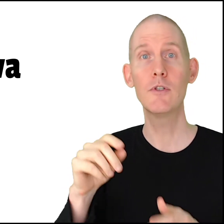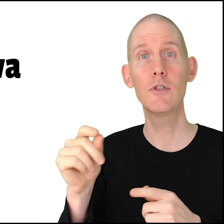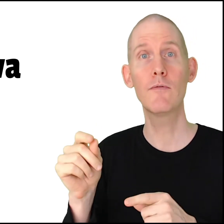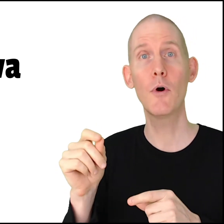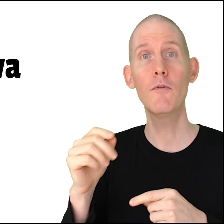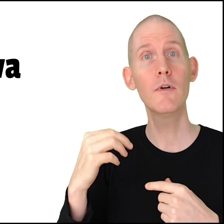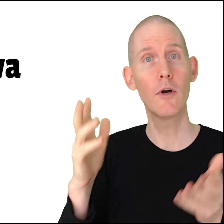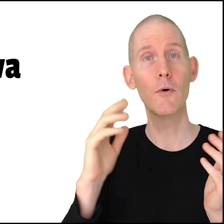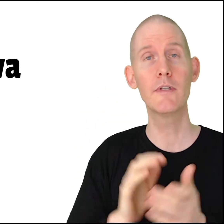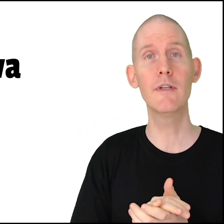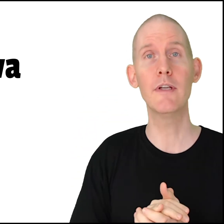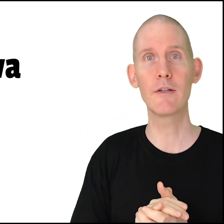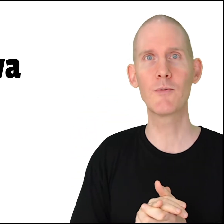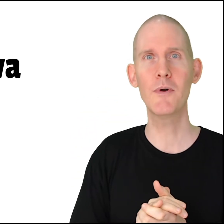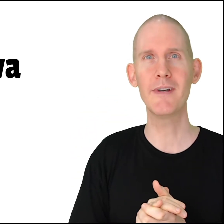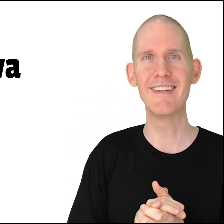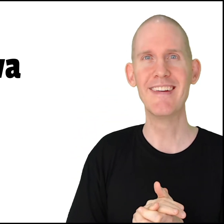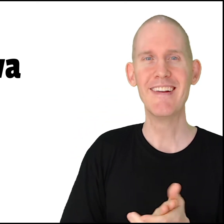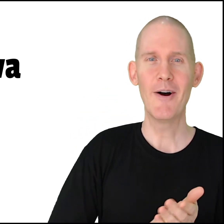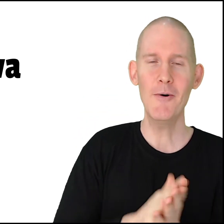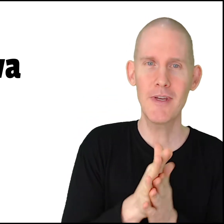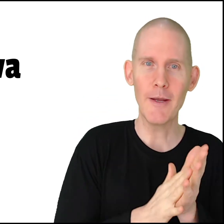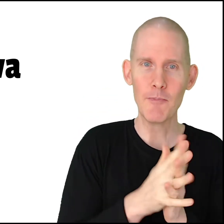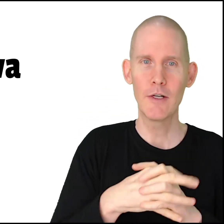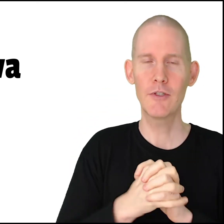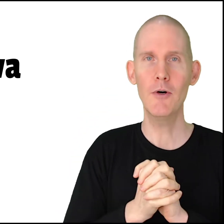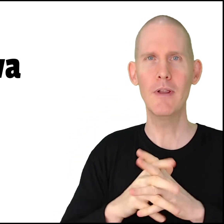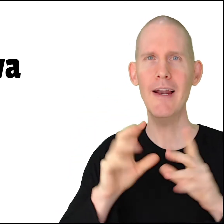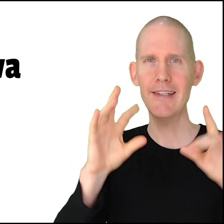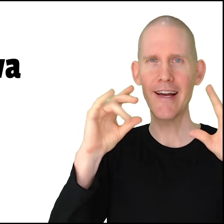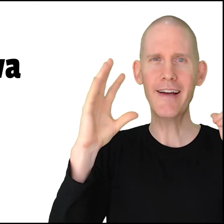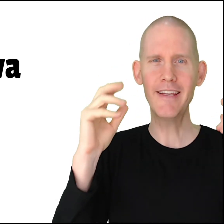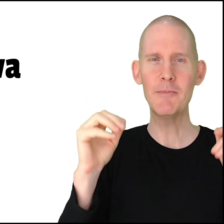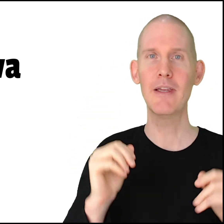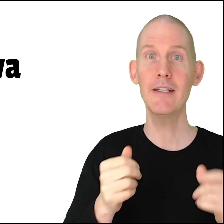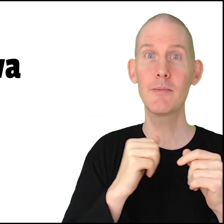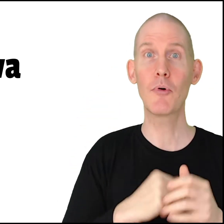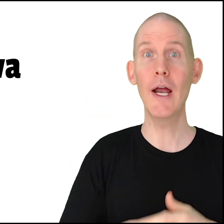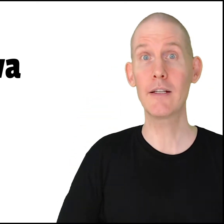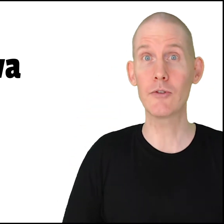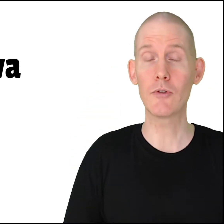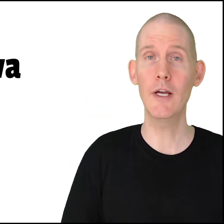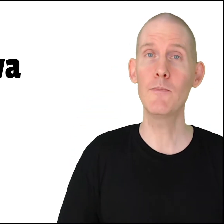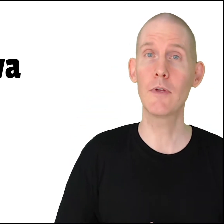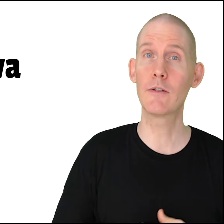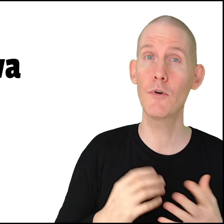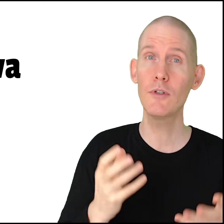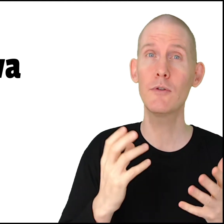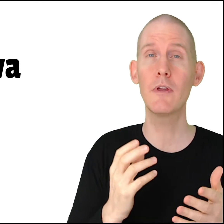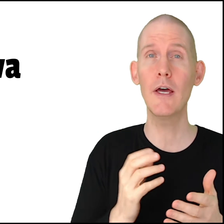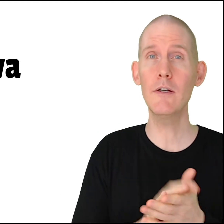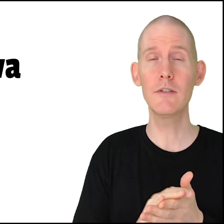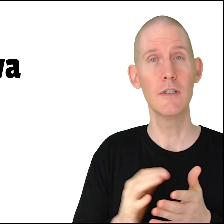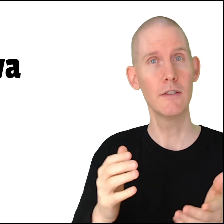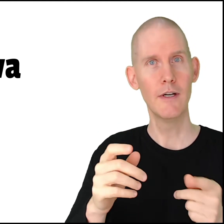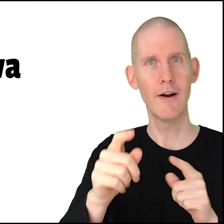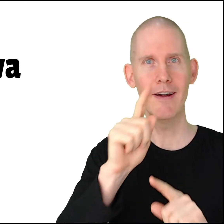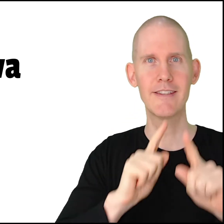shift over and go into the next word. Okay, so a lot of talking, but let's practice, okay? Let's first do the letters. All right,